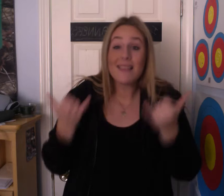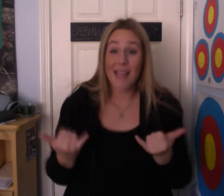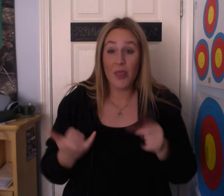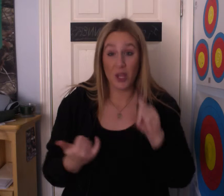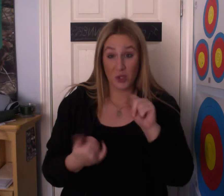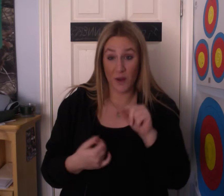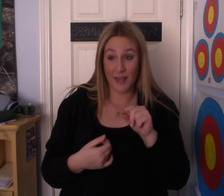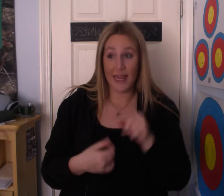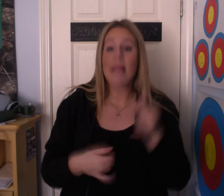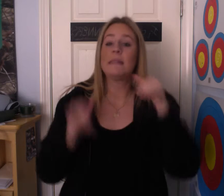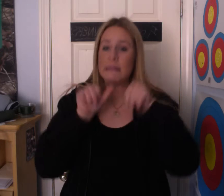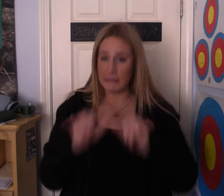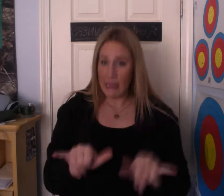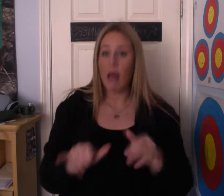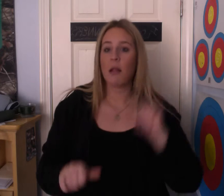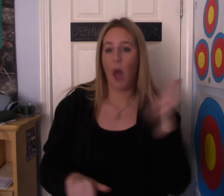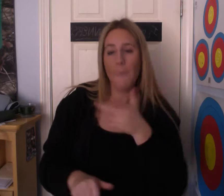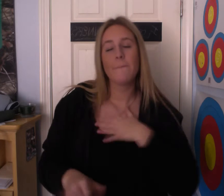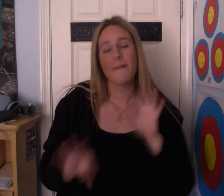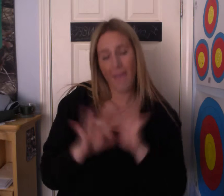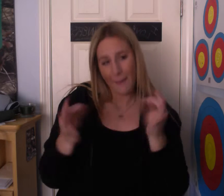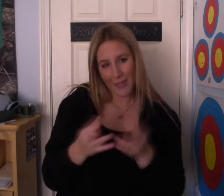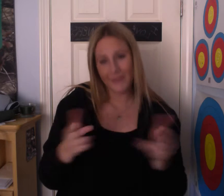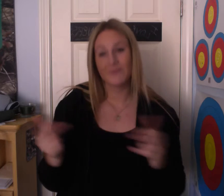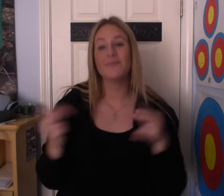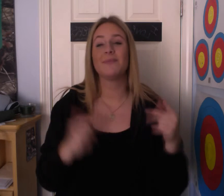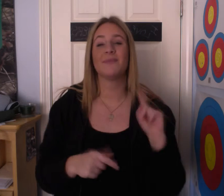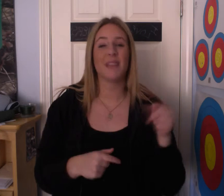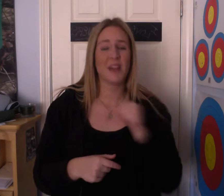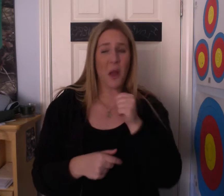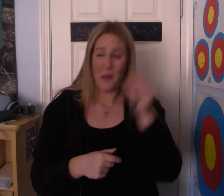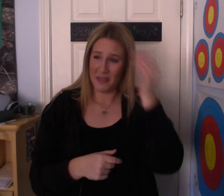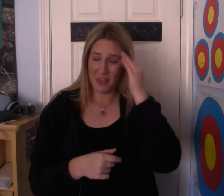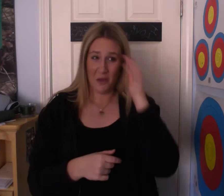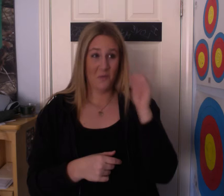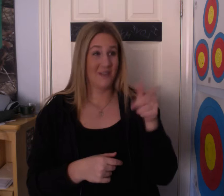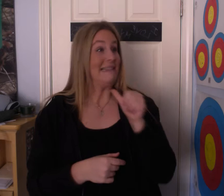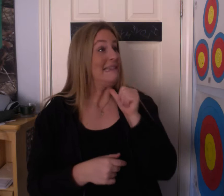they are still all my family. I don't think anyone even noticed we were an Italian.